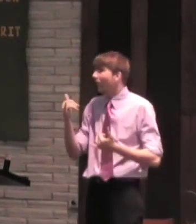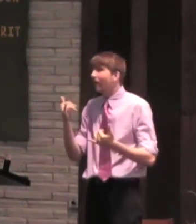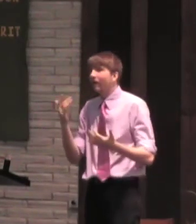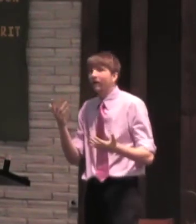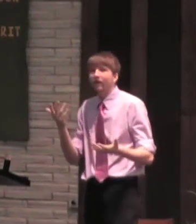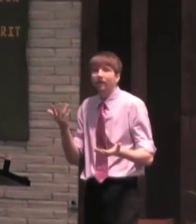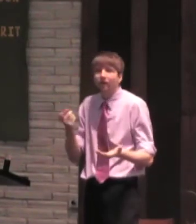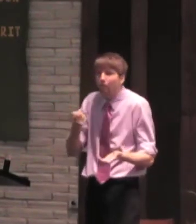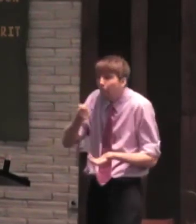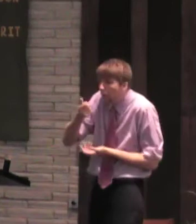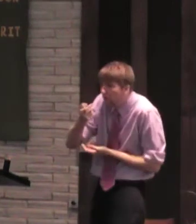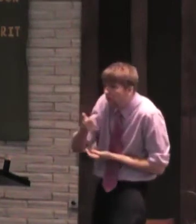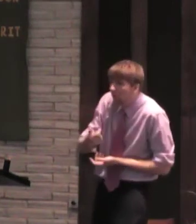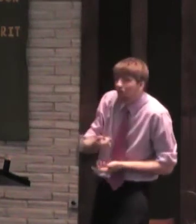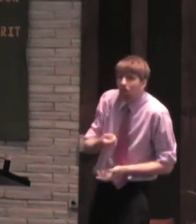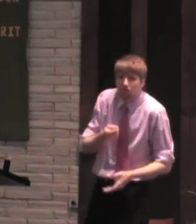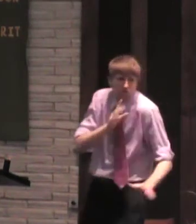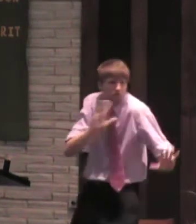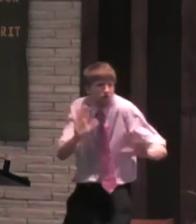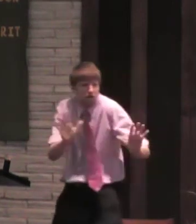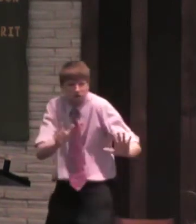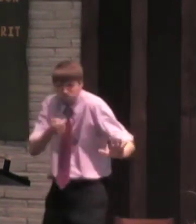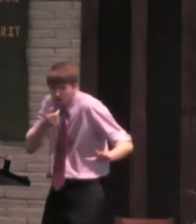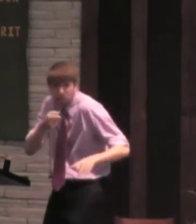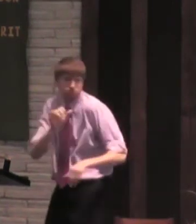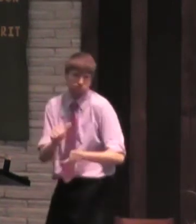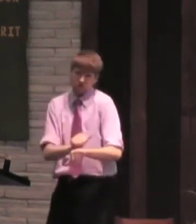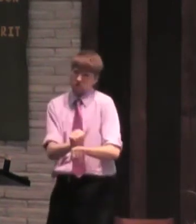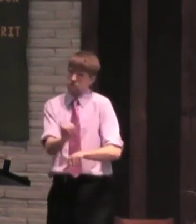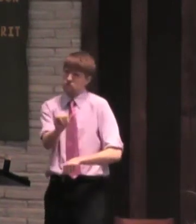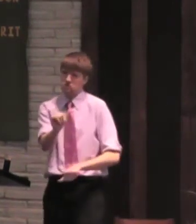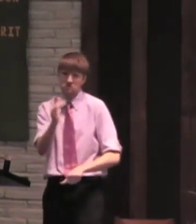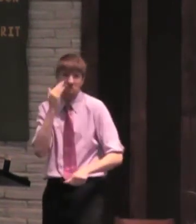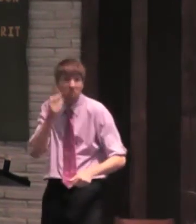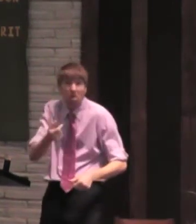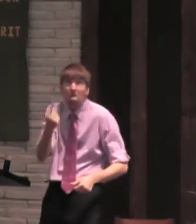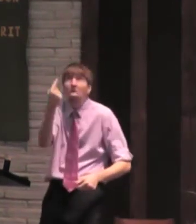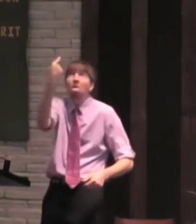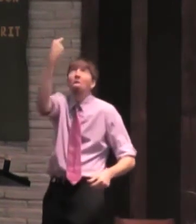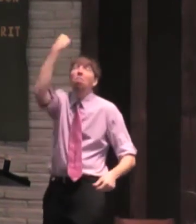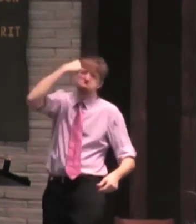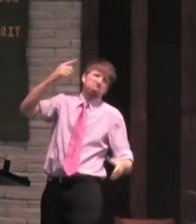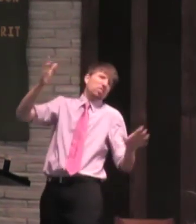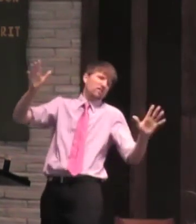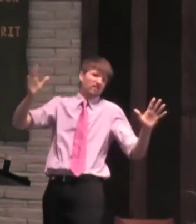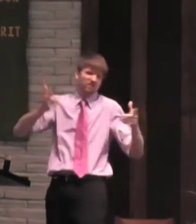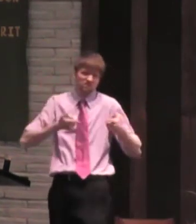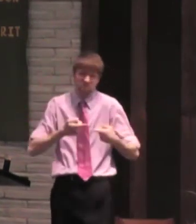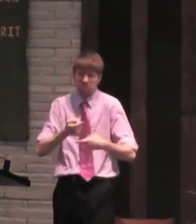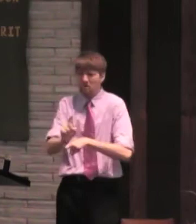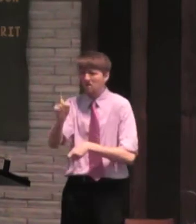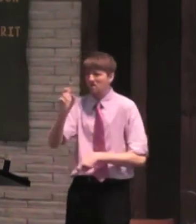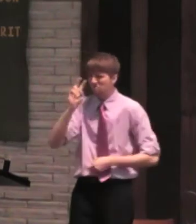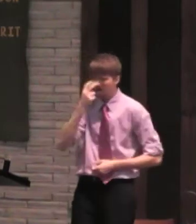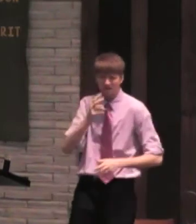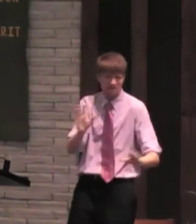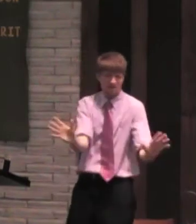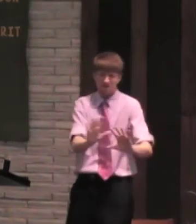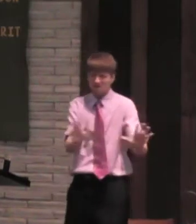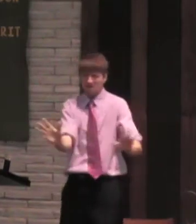Dad, do you mind if I go play marbles? No, marbles are hard. They can hit you in the head and you can